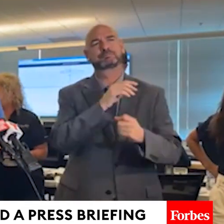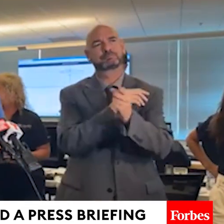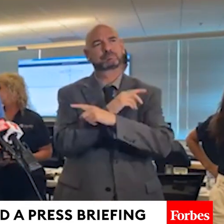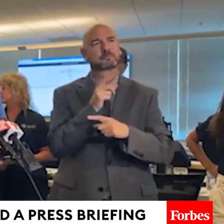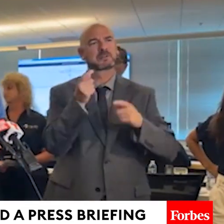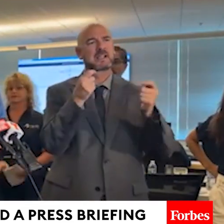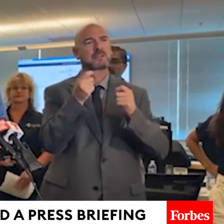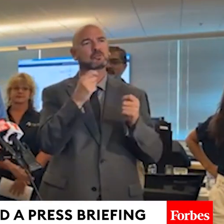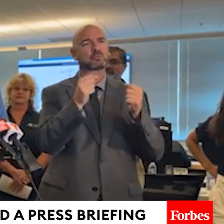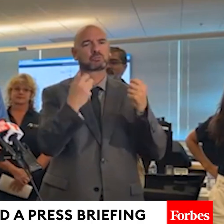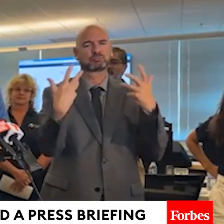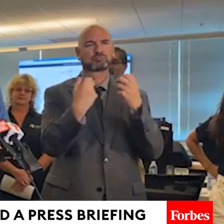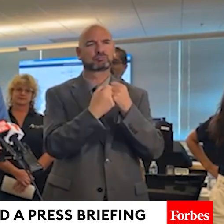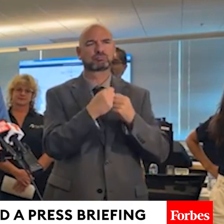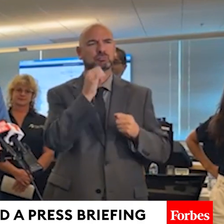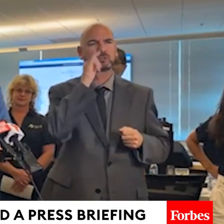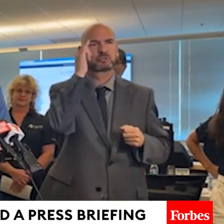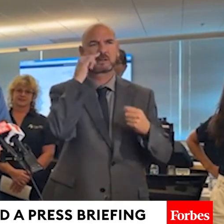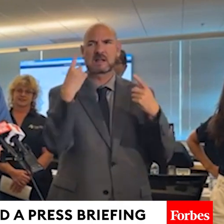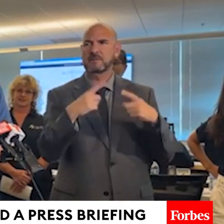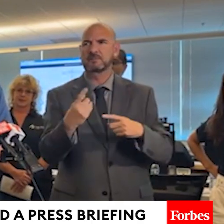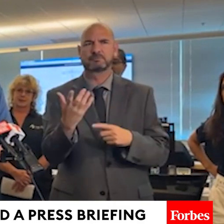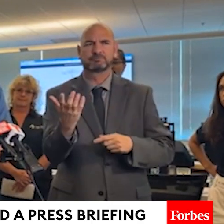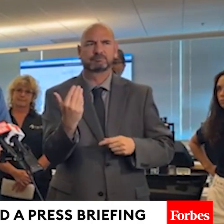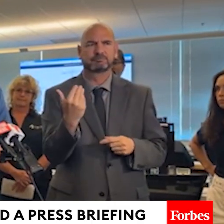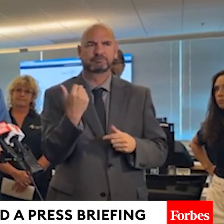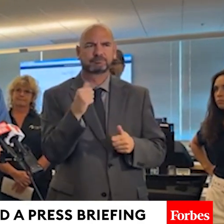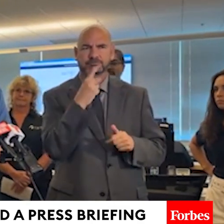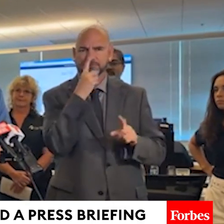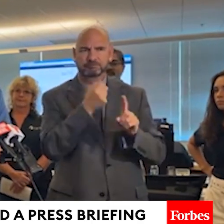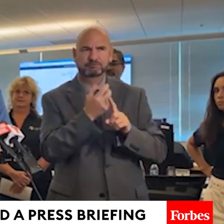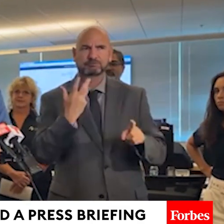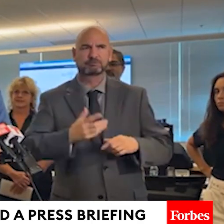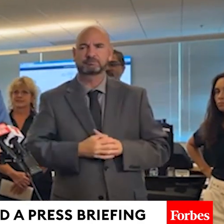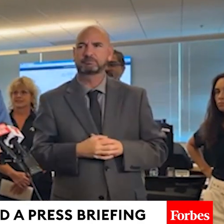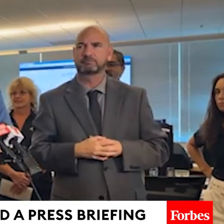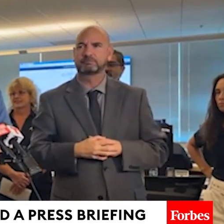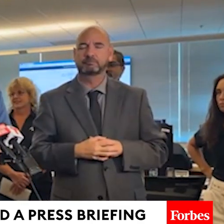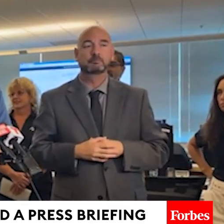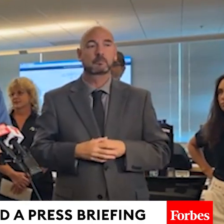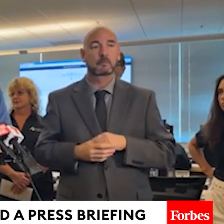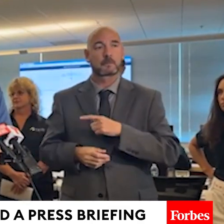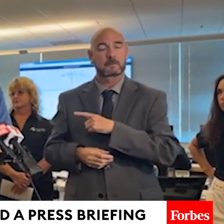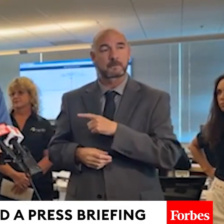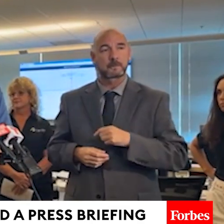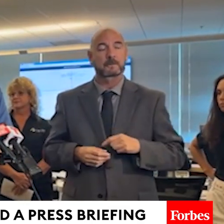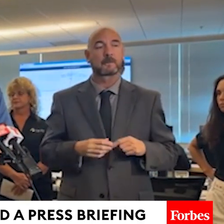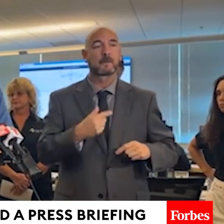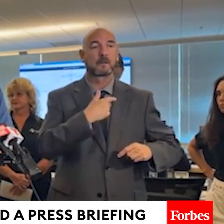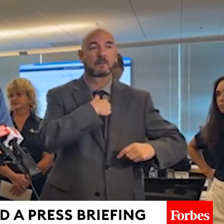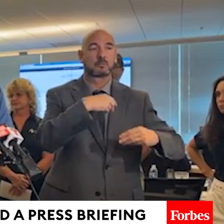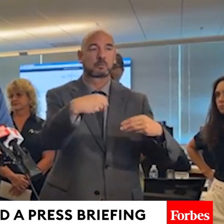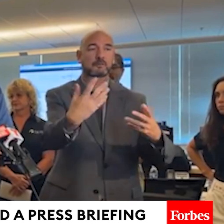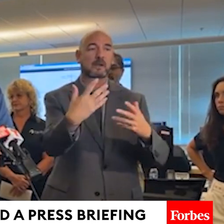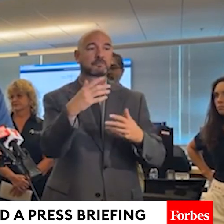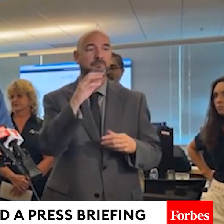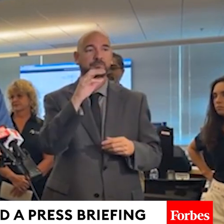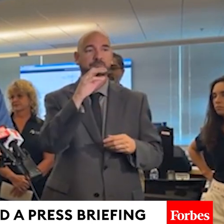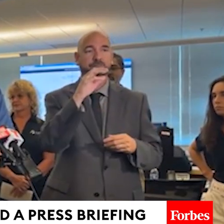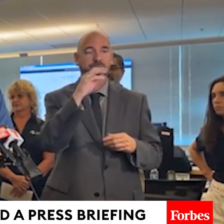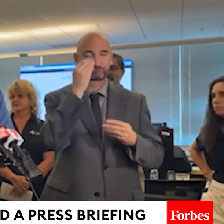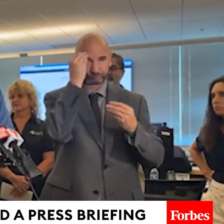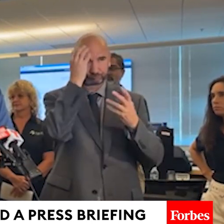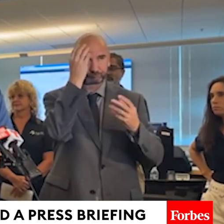as you best can tell, happened, and sure. the results of it? Sure, we provided a media alert on that before, but as I said before,